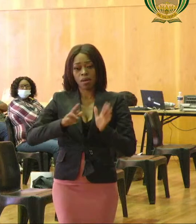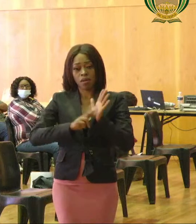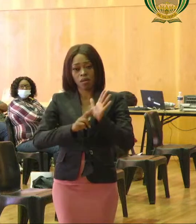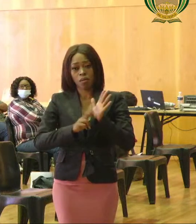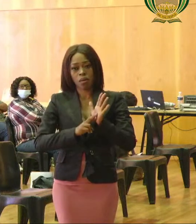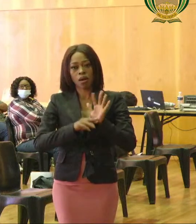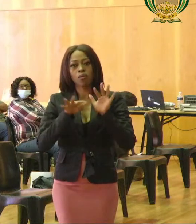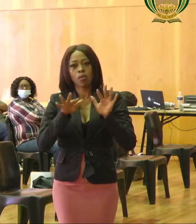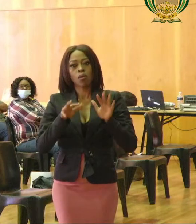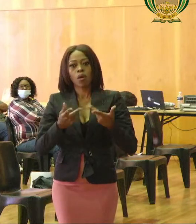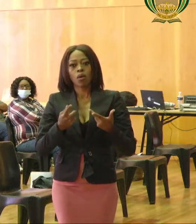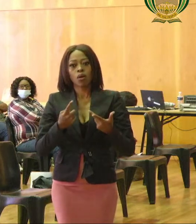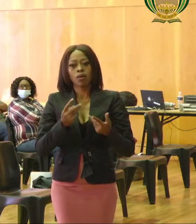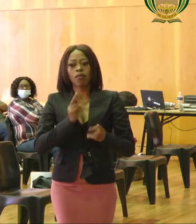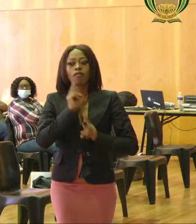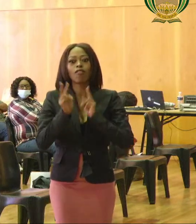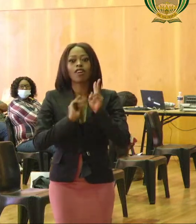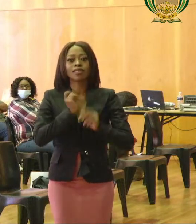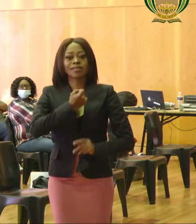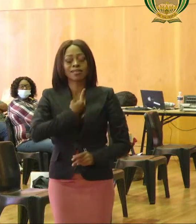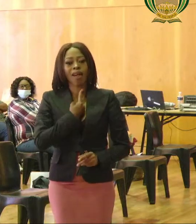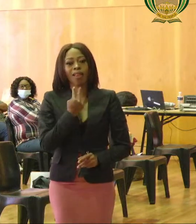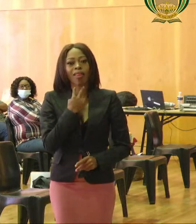abangakwazi uzithethela.